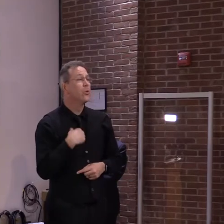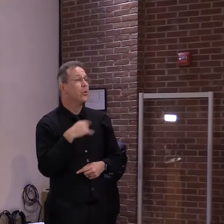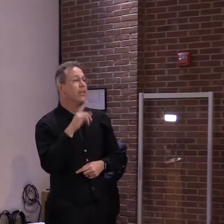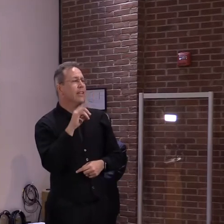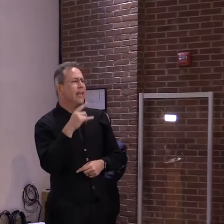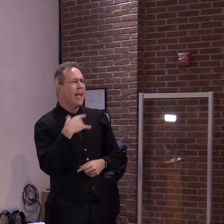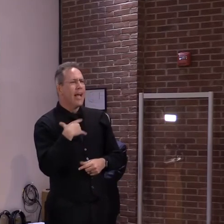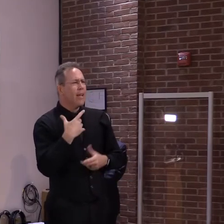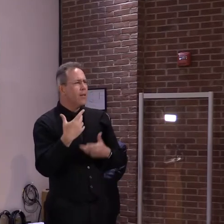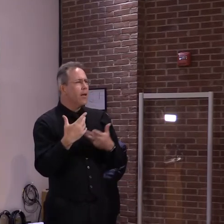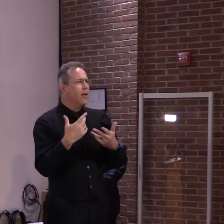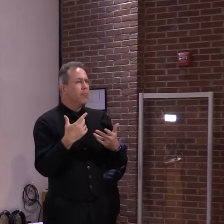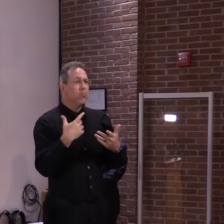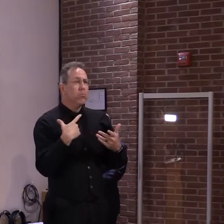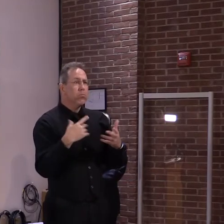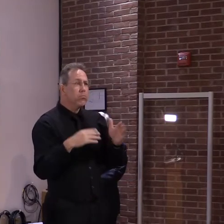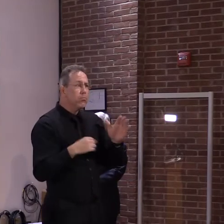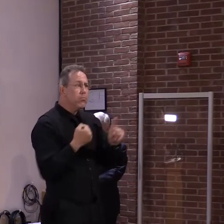rest of the region